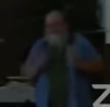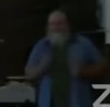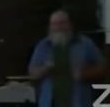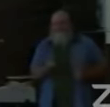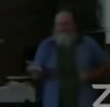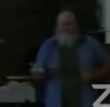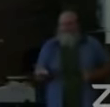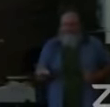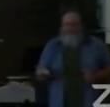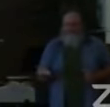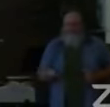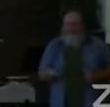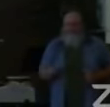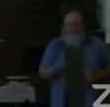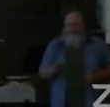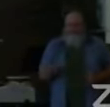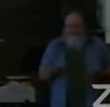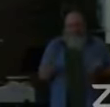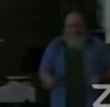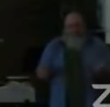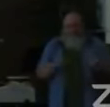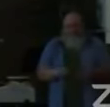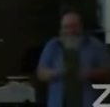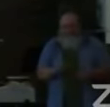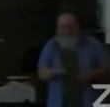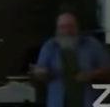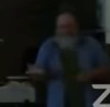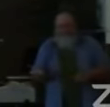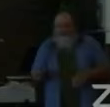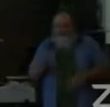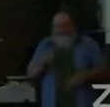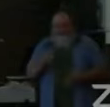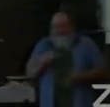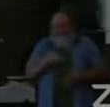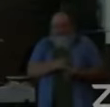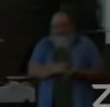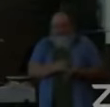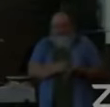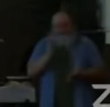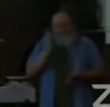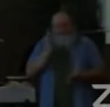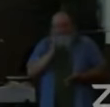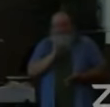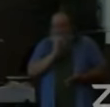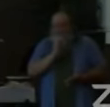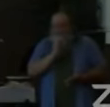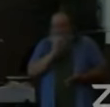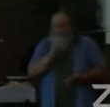or difficulty from time to time. And sometimes more than others, and some people more than others.